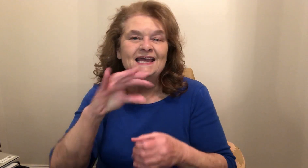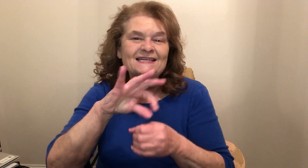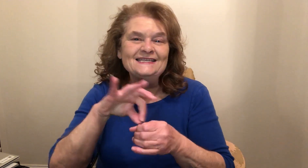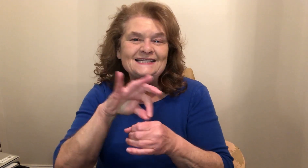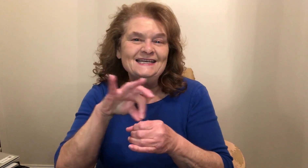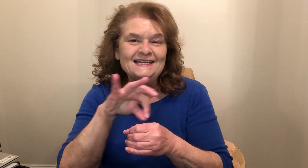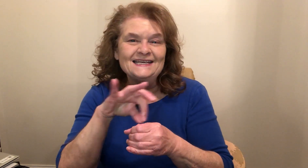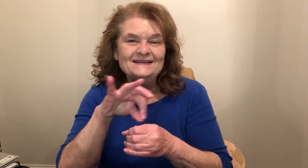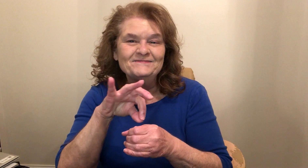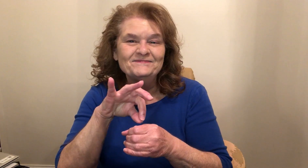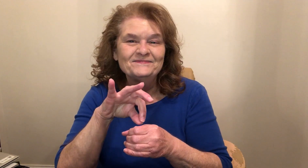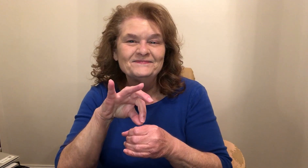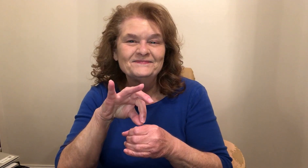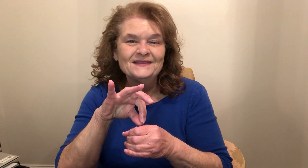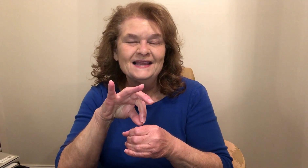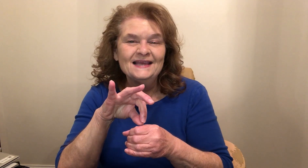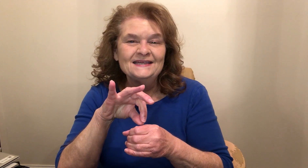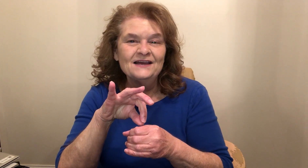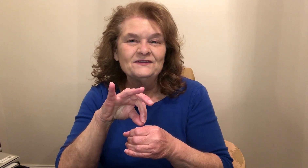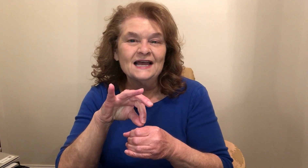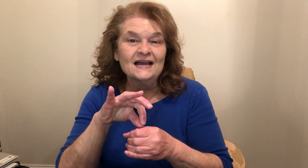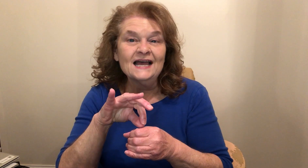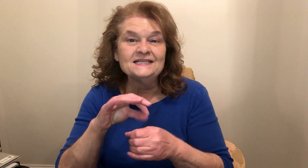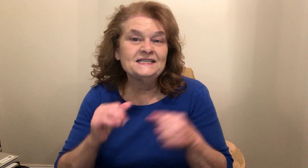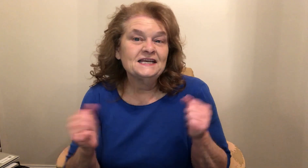and tea. Now, if you like iced tea,